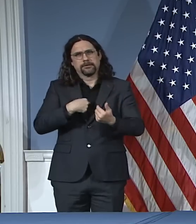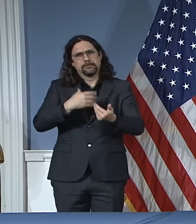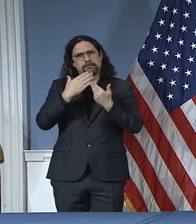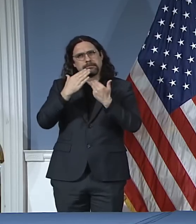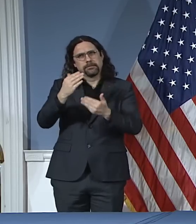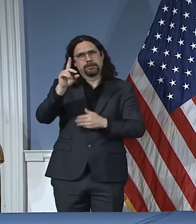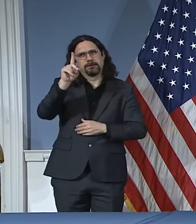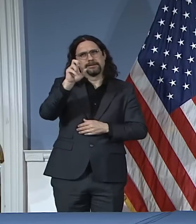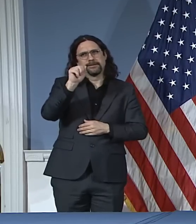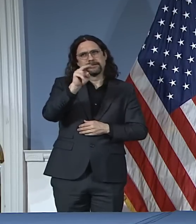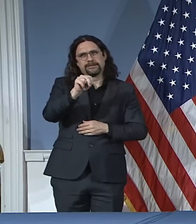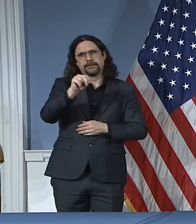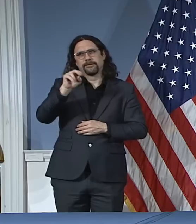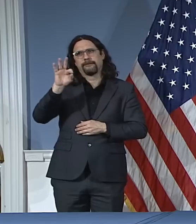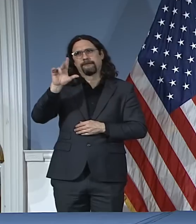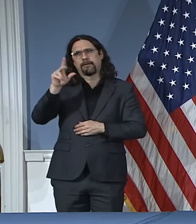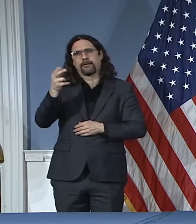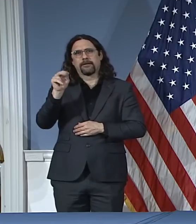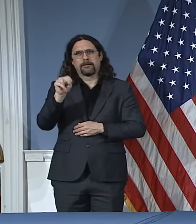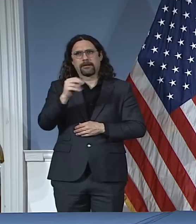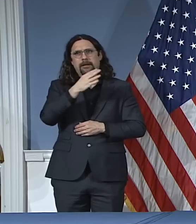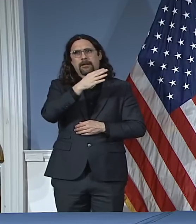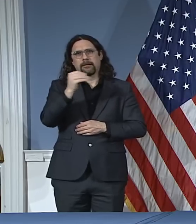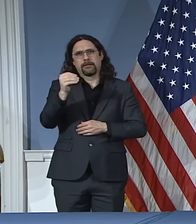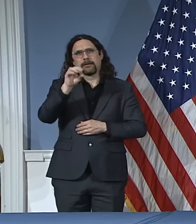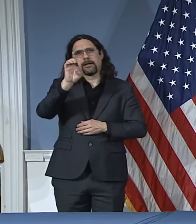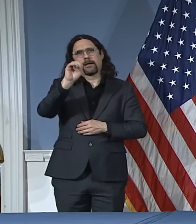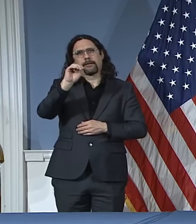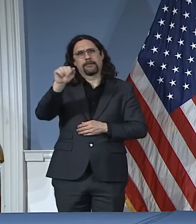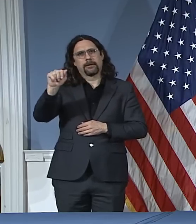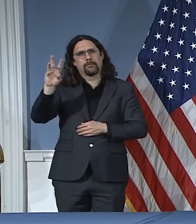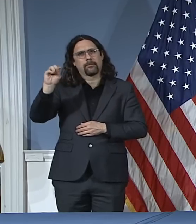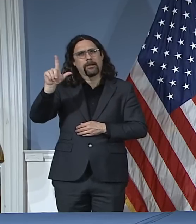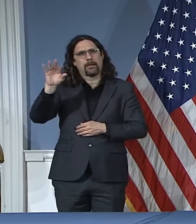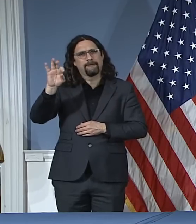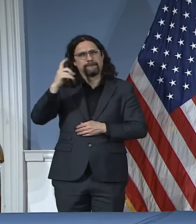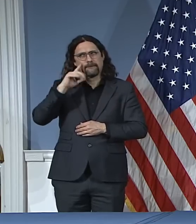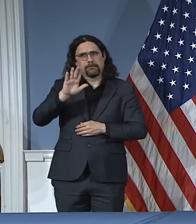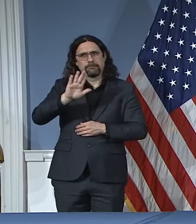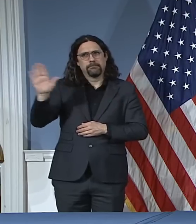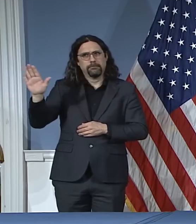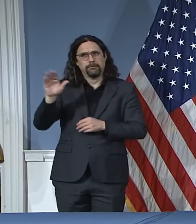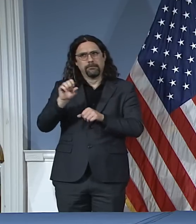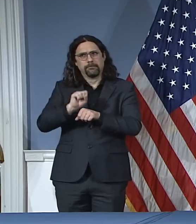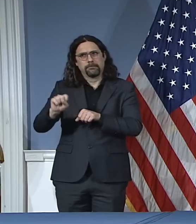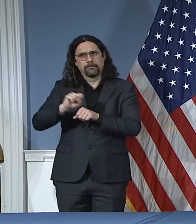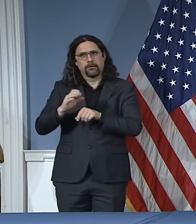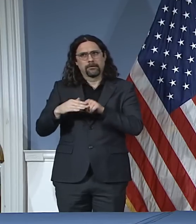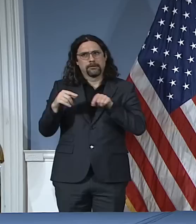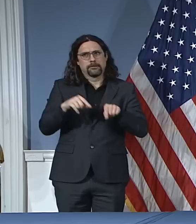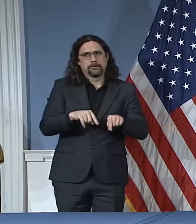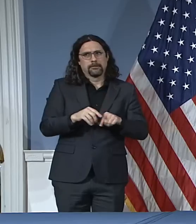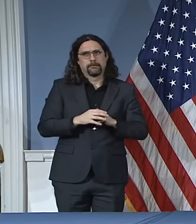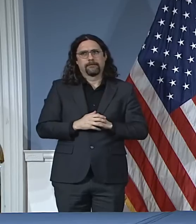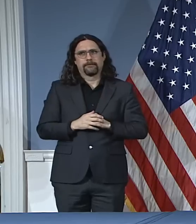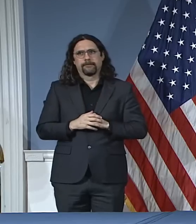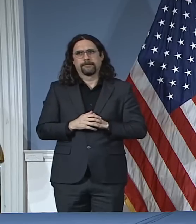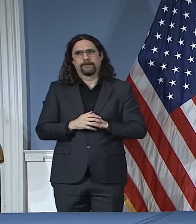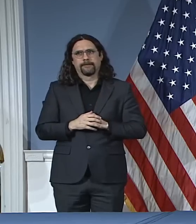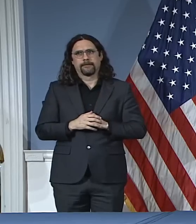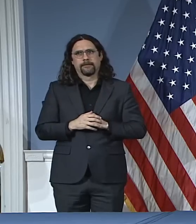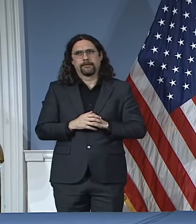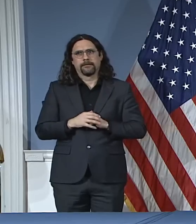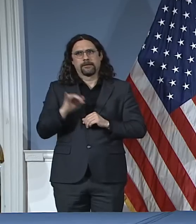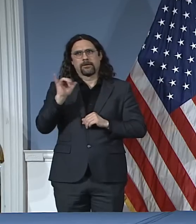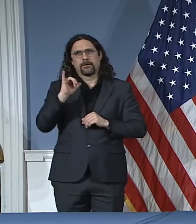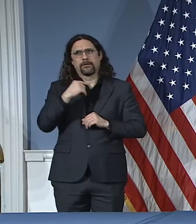Emma Wolf. I announced that we will have one of our most extraordinary public servants, our Sanitation Commissioner, Catherine Garcia, will take